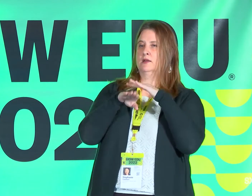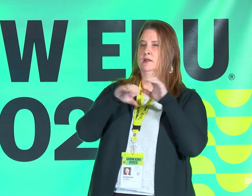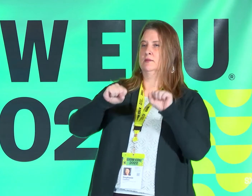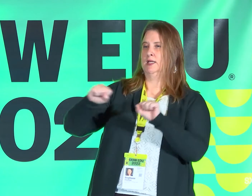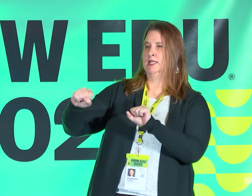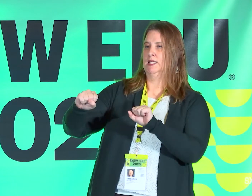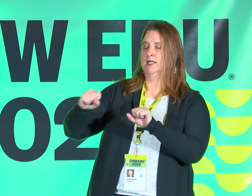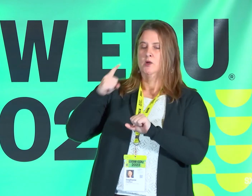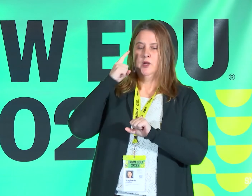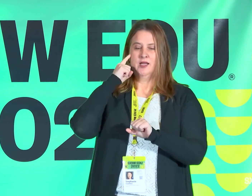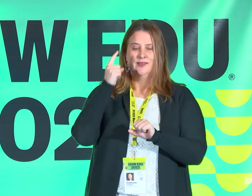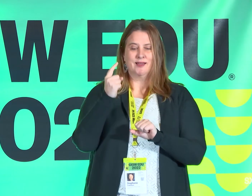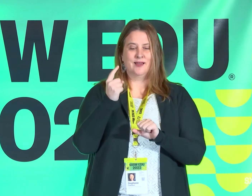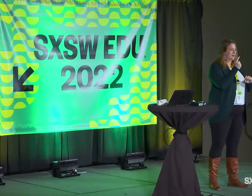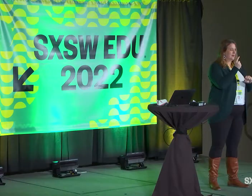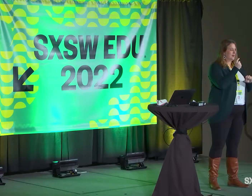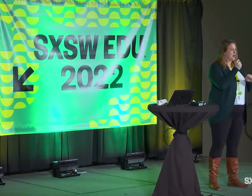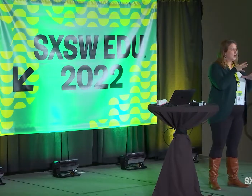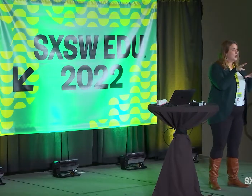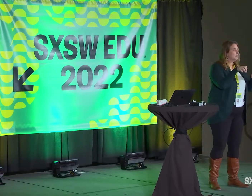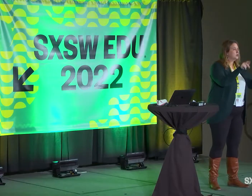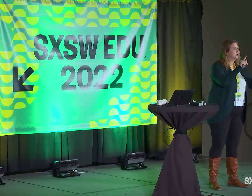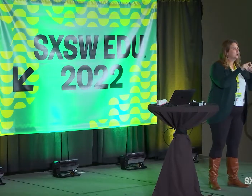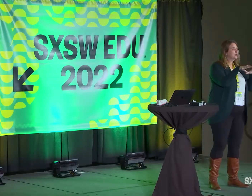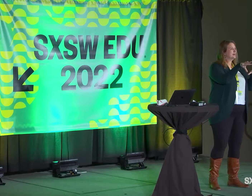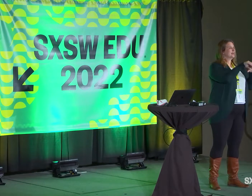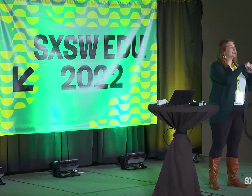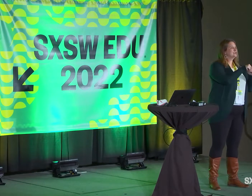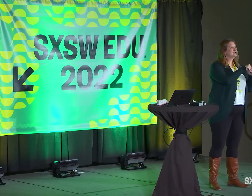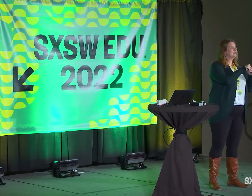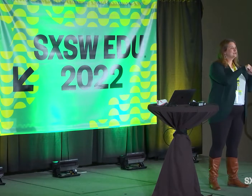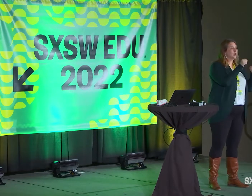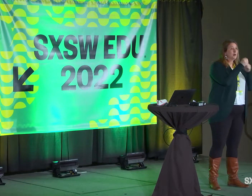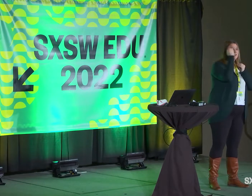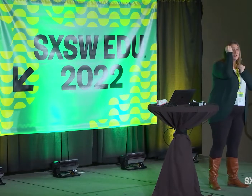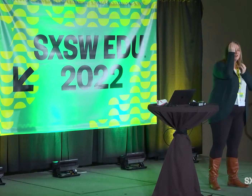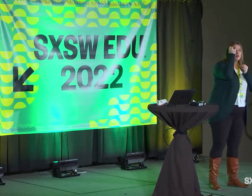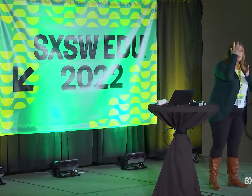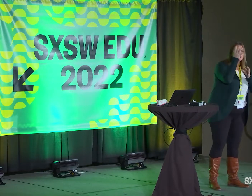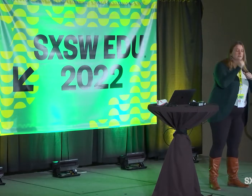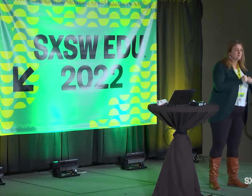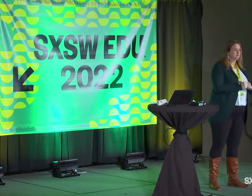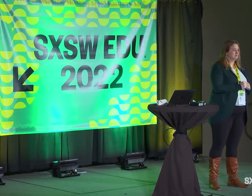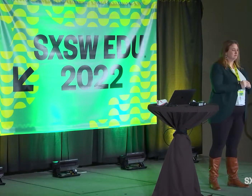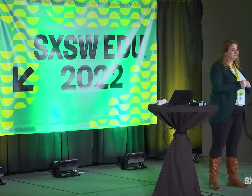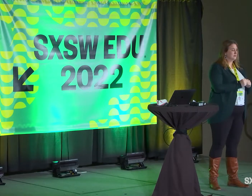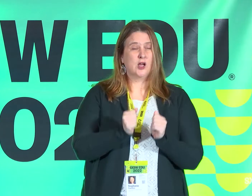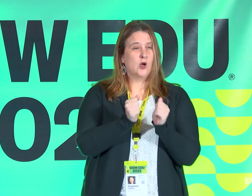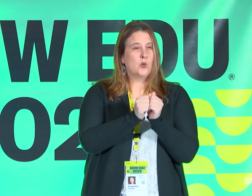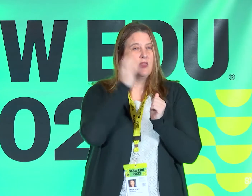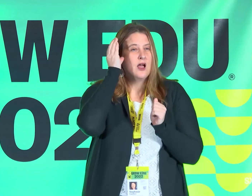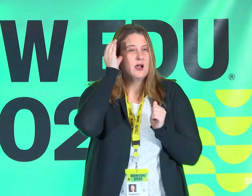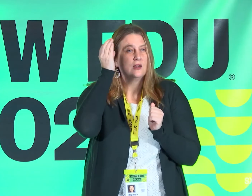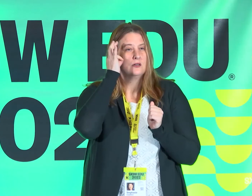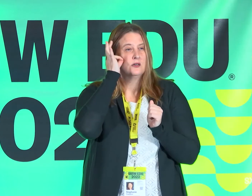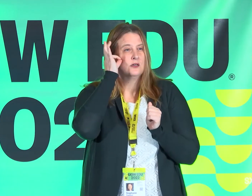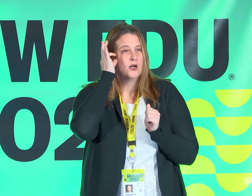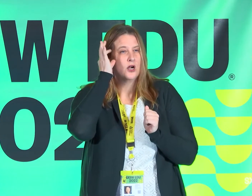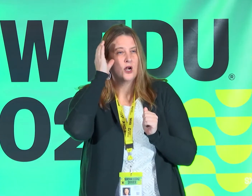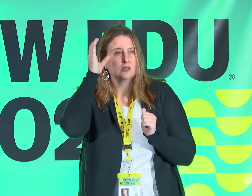think about accessibility, we need to think about opportunities to engage with information, with